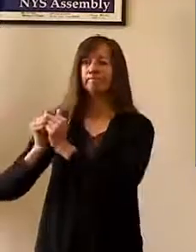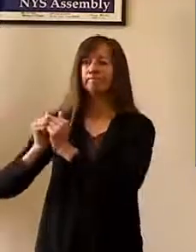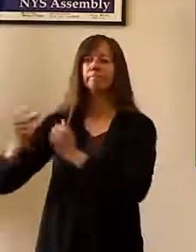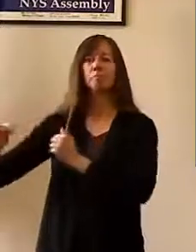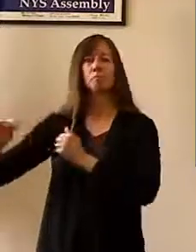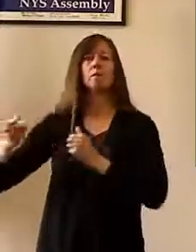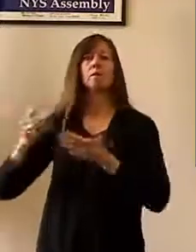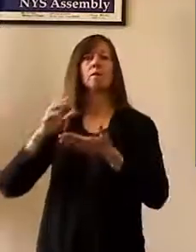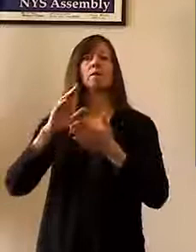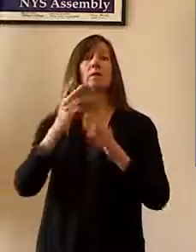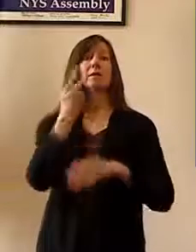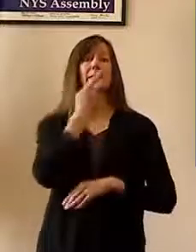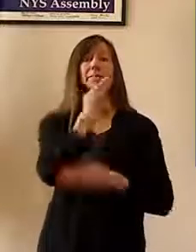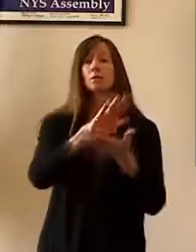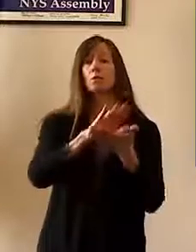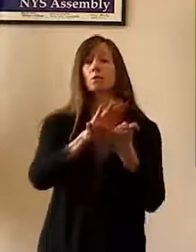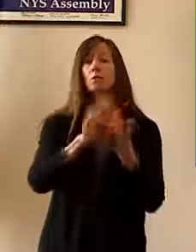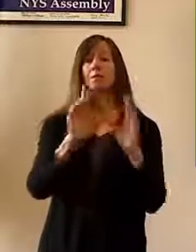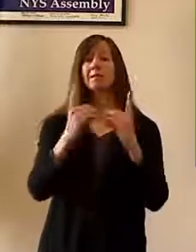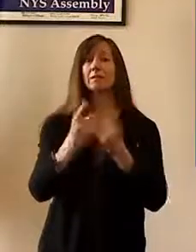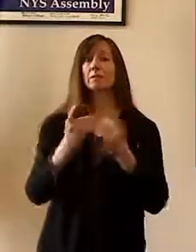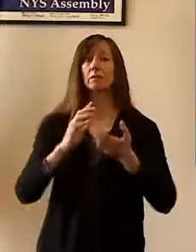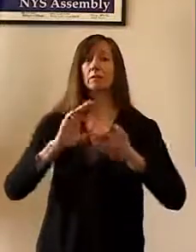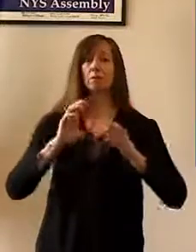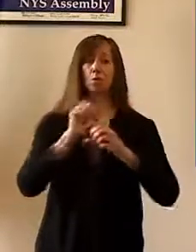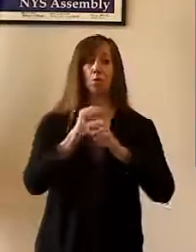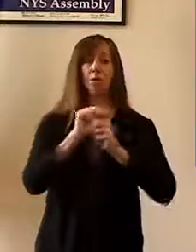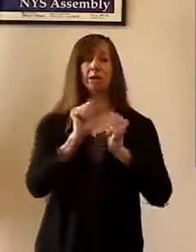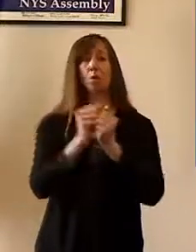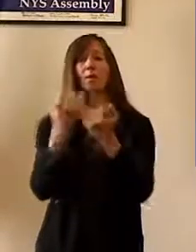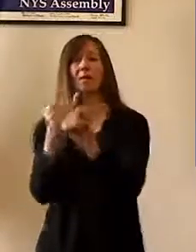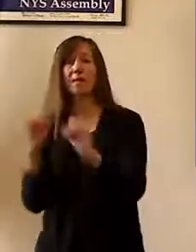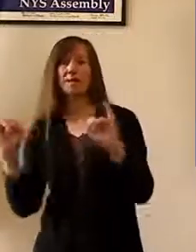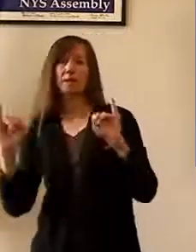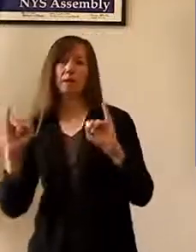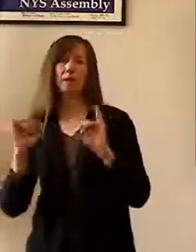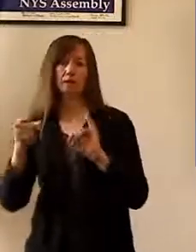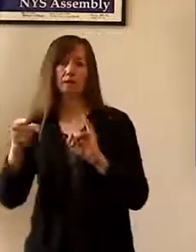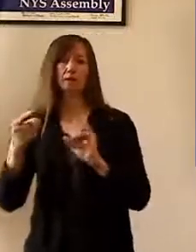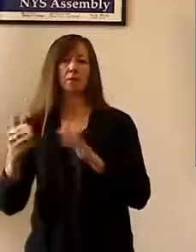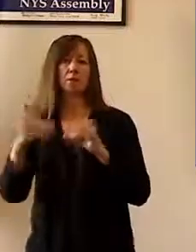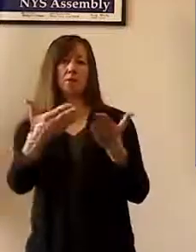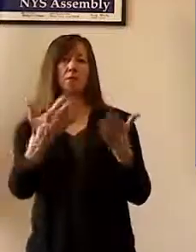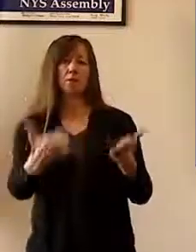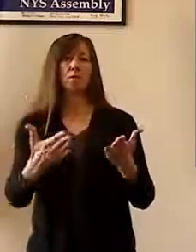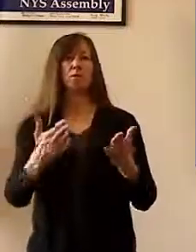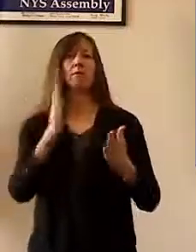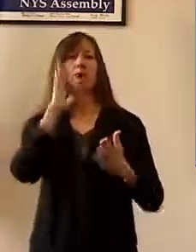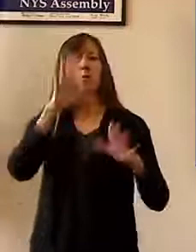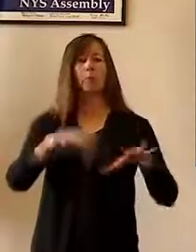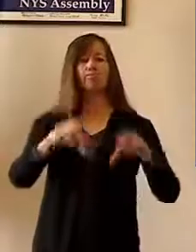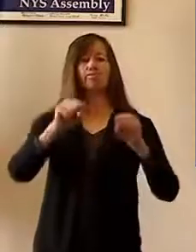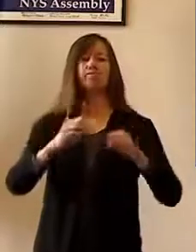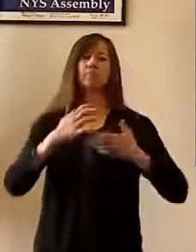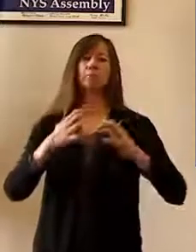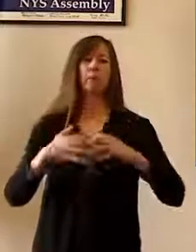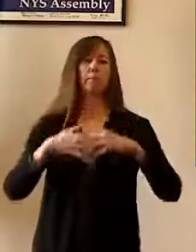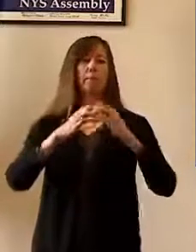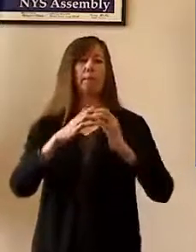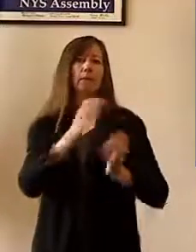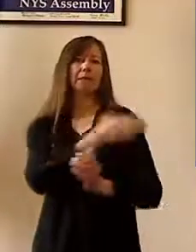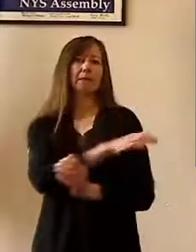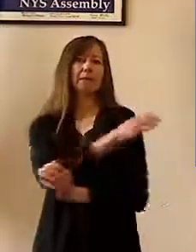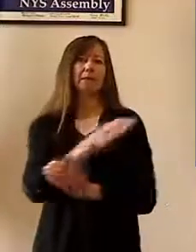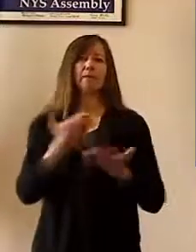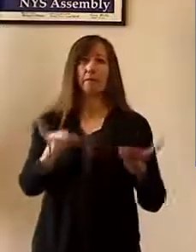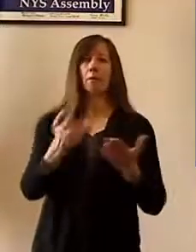District is working with an independent provider that we've coordinated to host a pop-up clinic at their high school